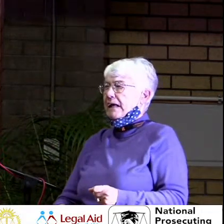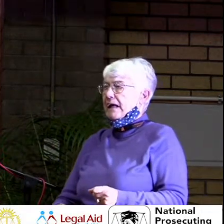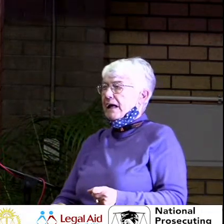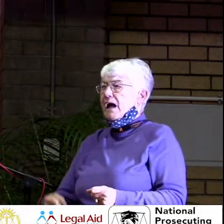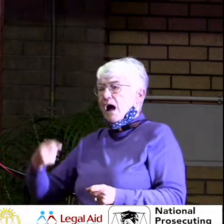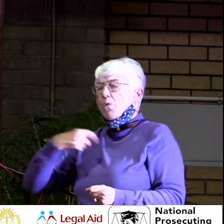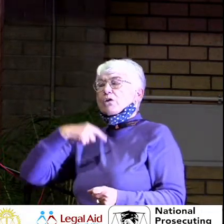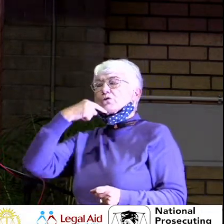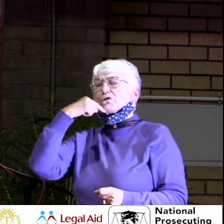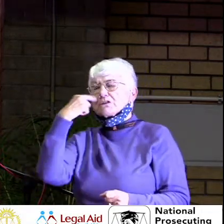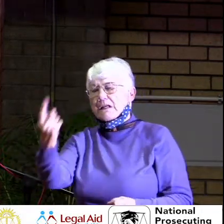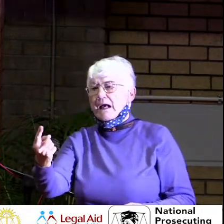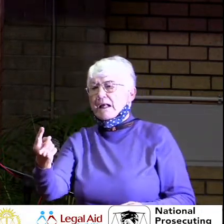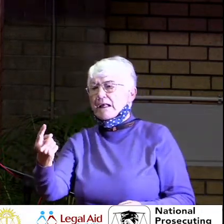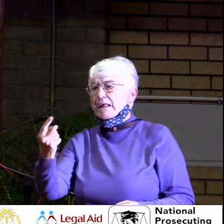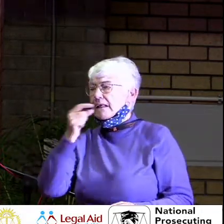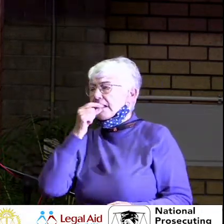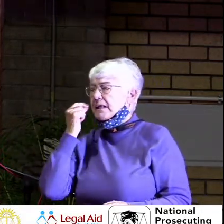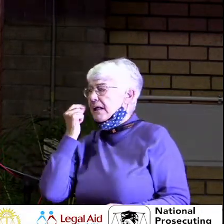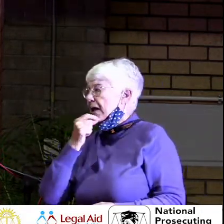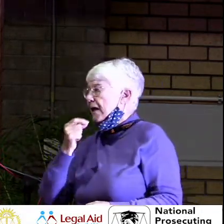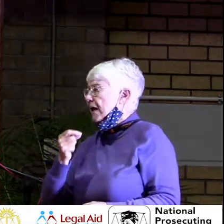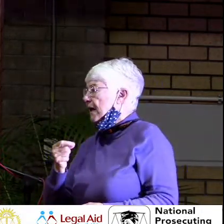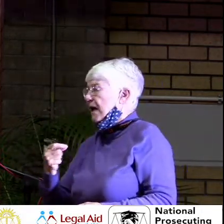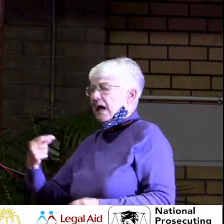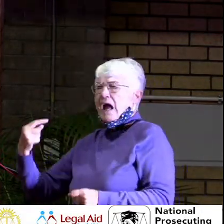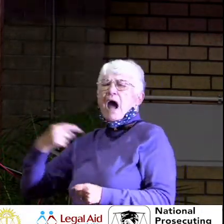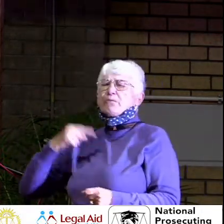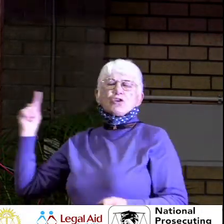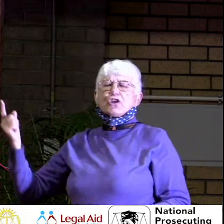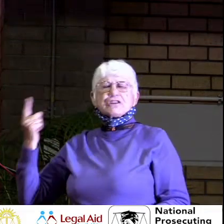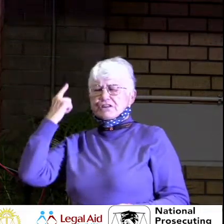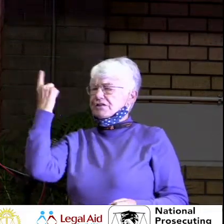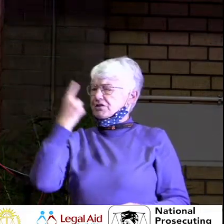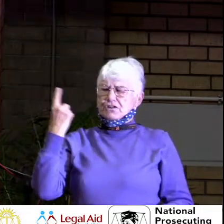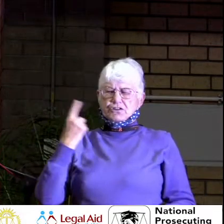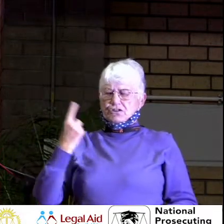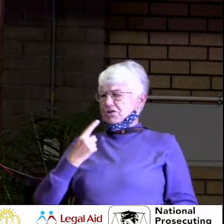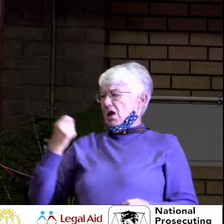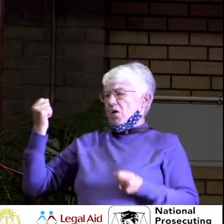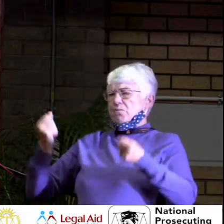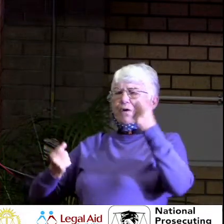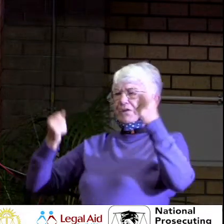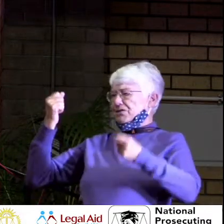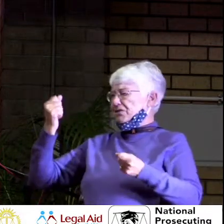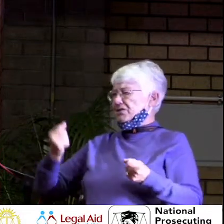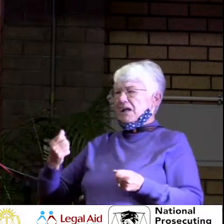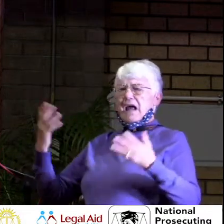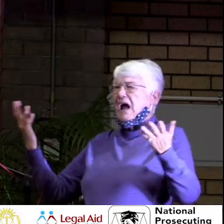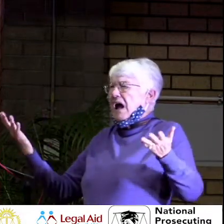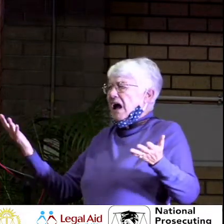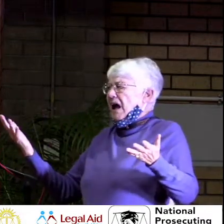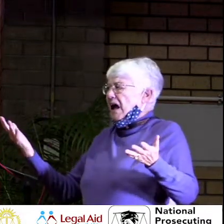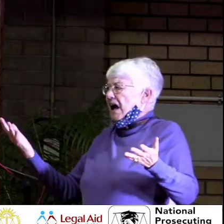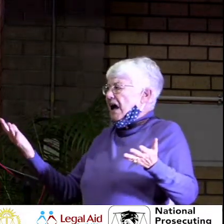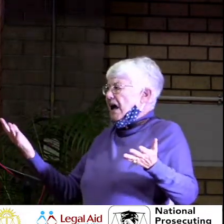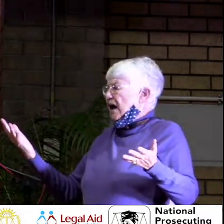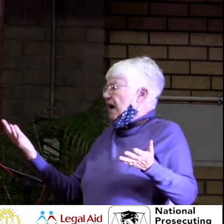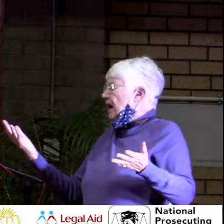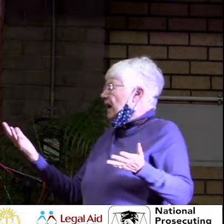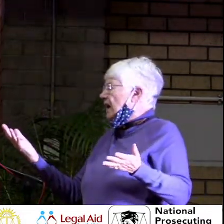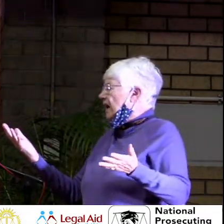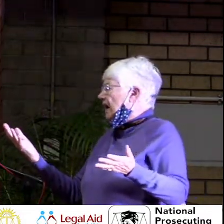saying this. I'm not just a lawyer. I'm a member in a community. Ek is 'n ma